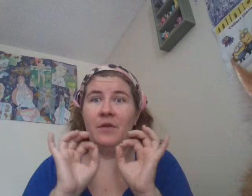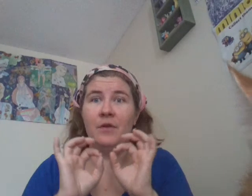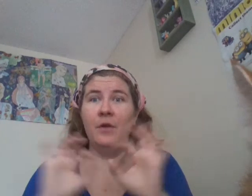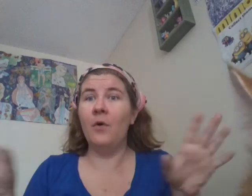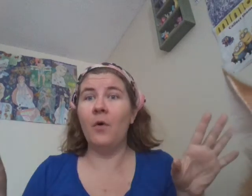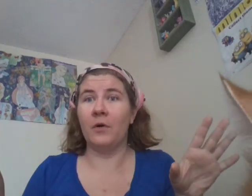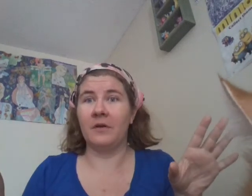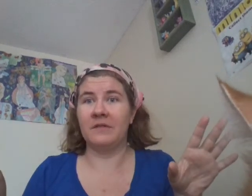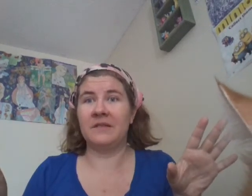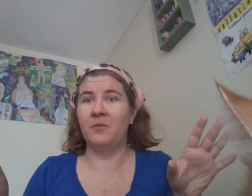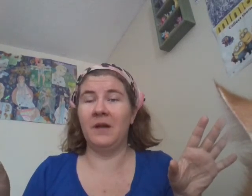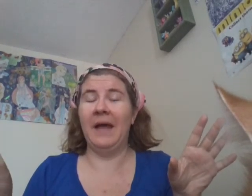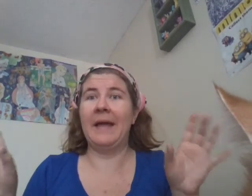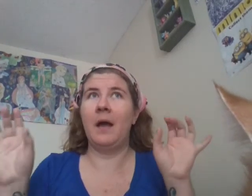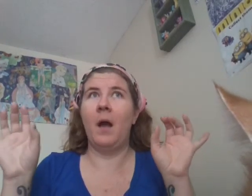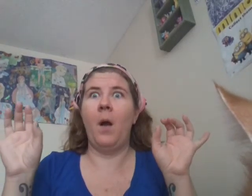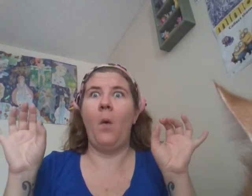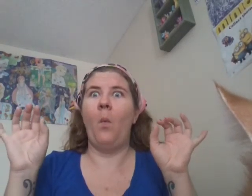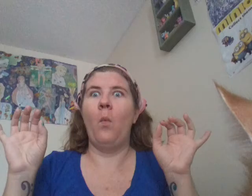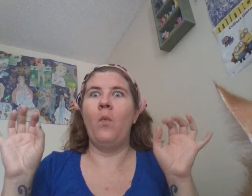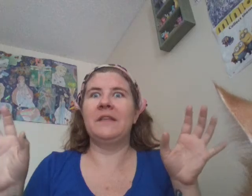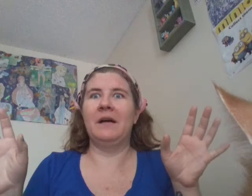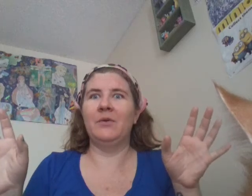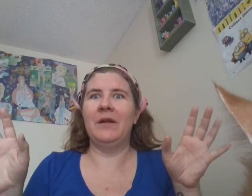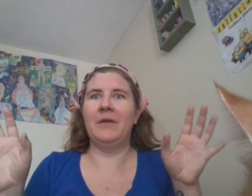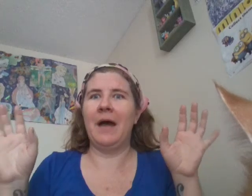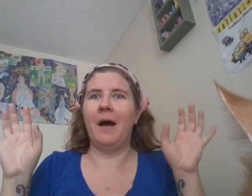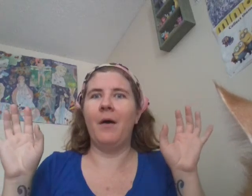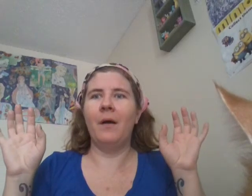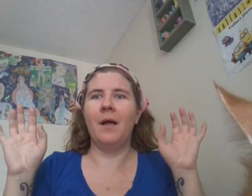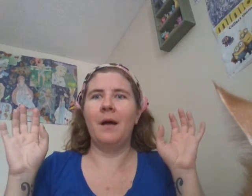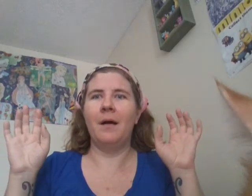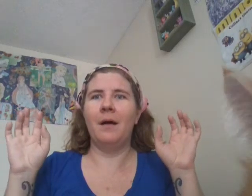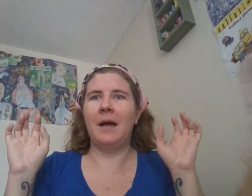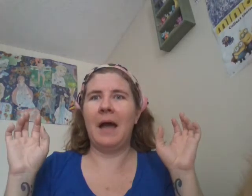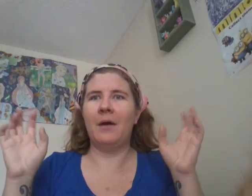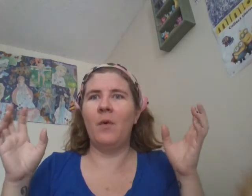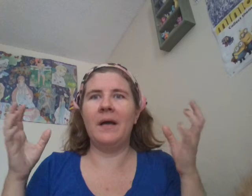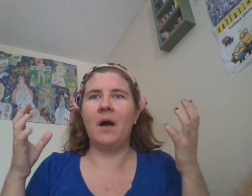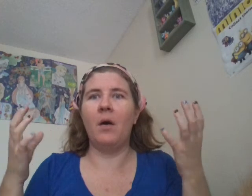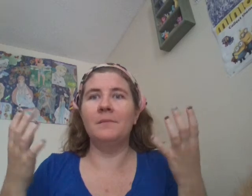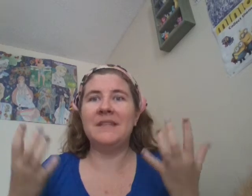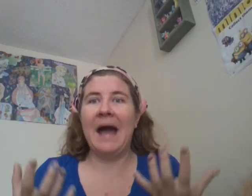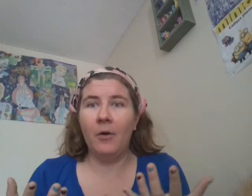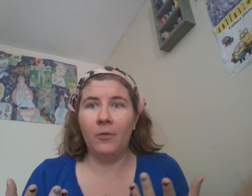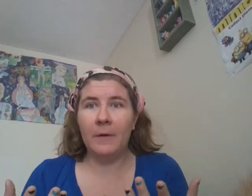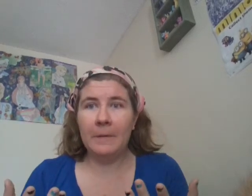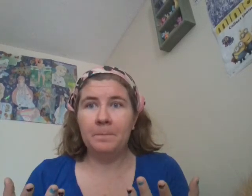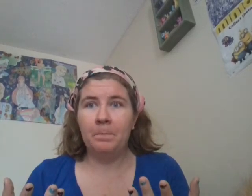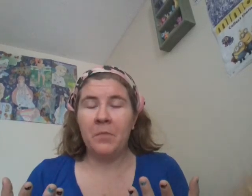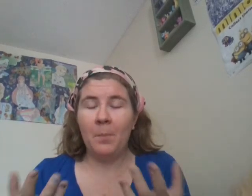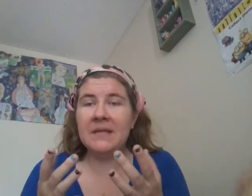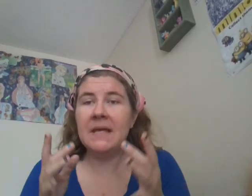no oars. We're like, what the hell do I do now? How do I calm down? Because,